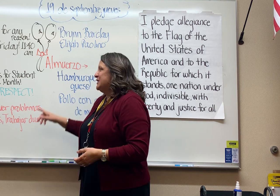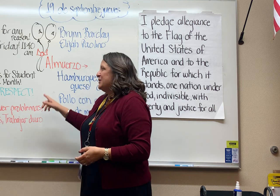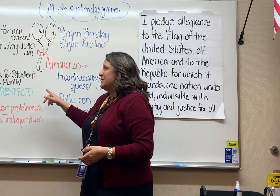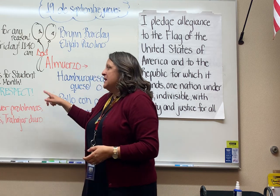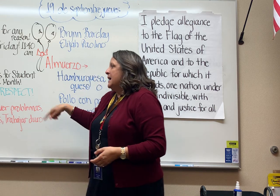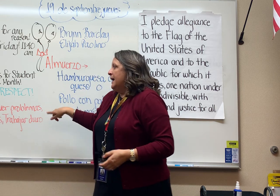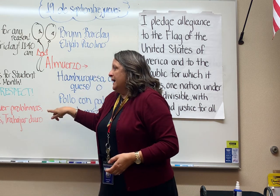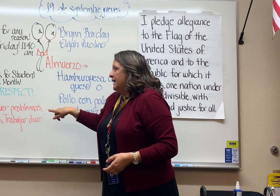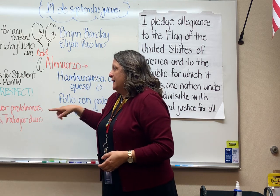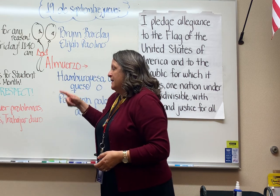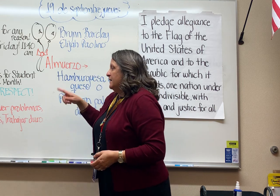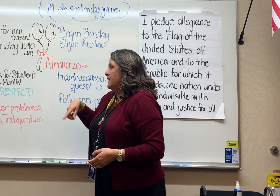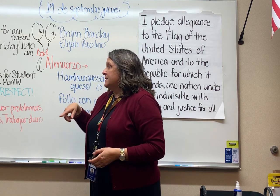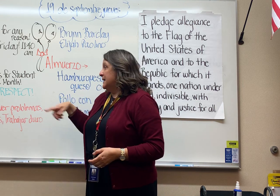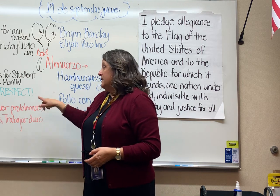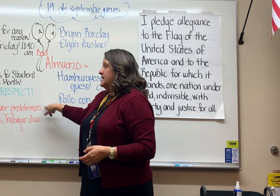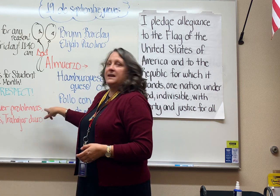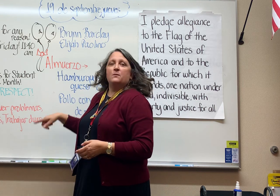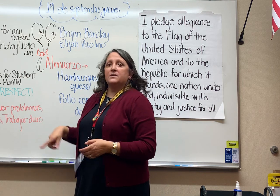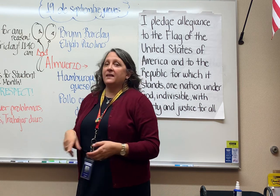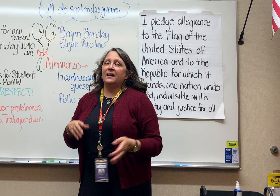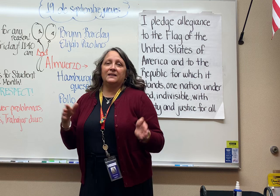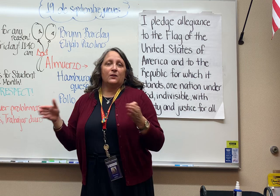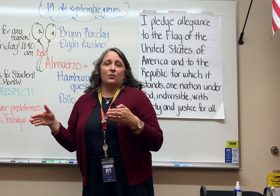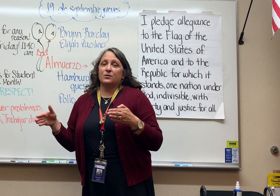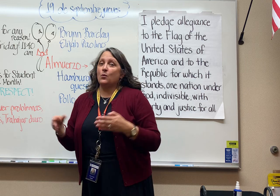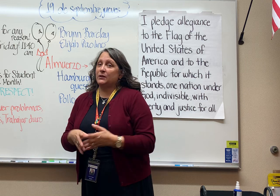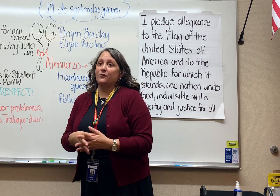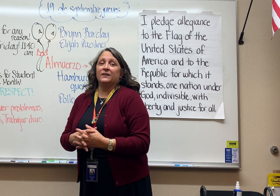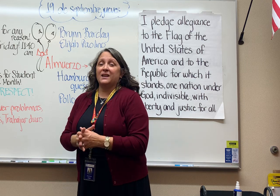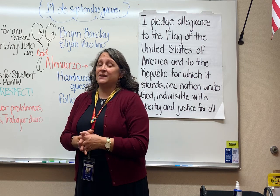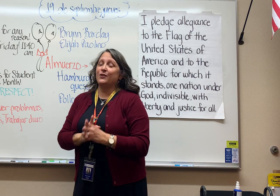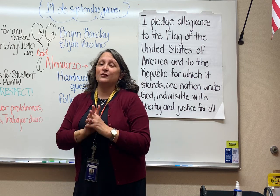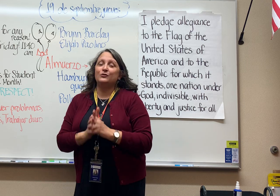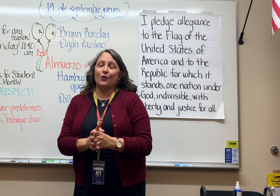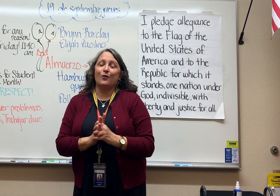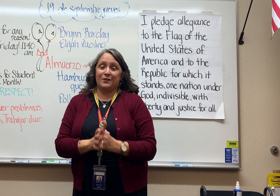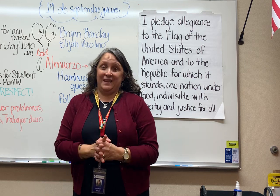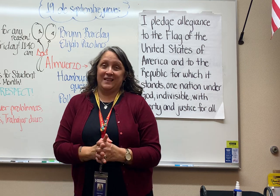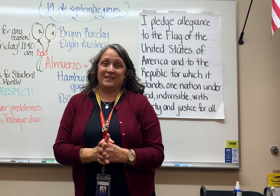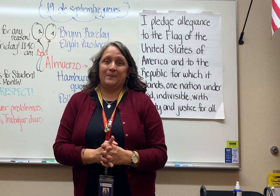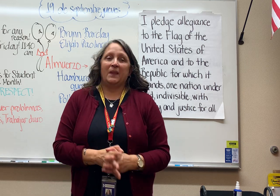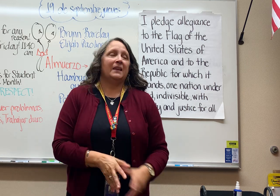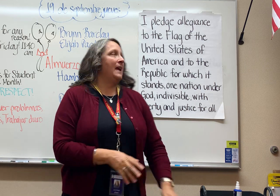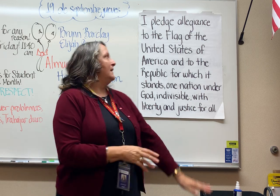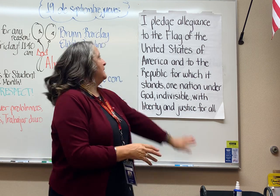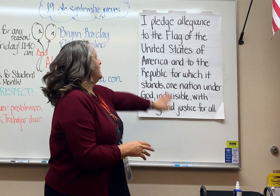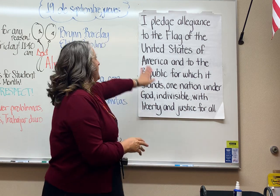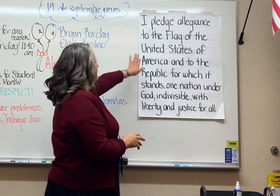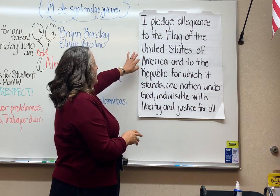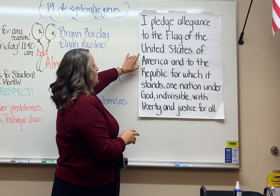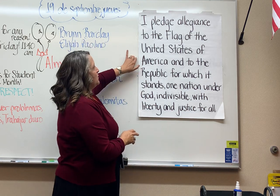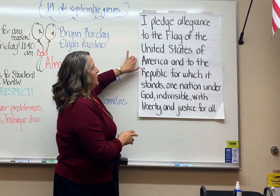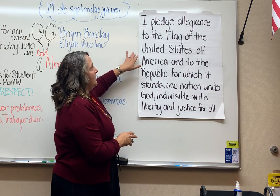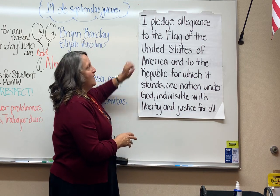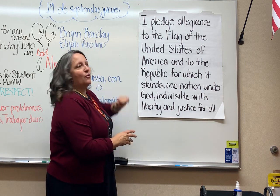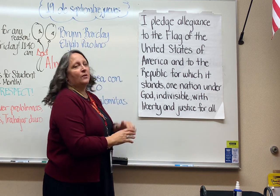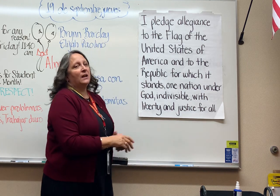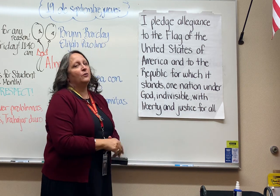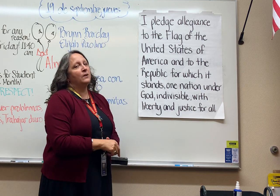chicos, sí, seguimos adelante con los cuatro fantásticos todos los días. Okay, terminamos hoy día con el